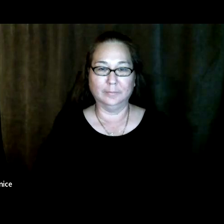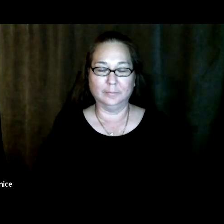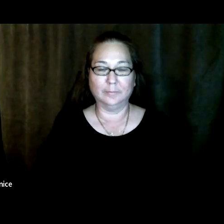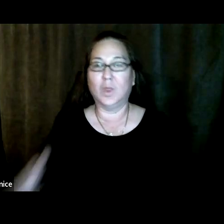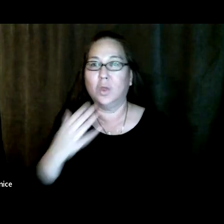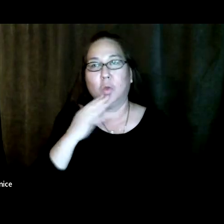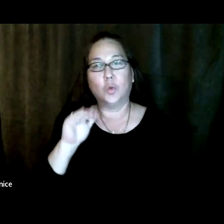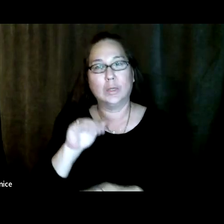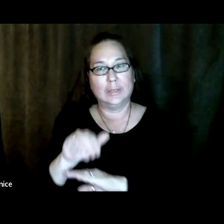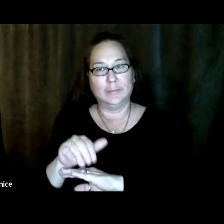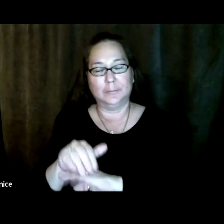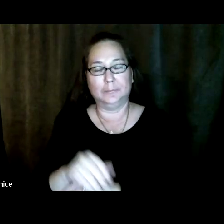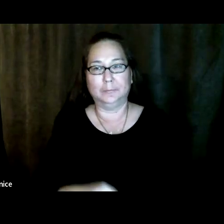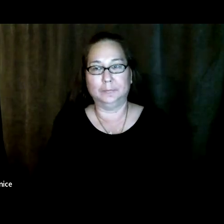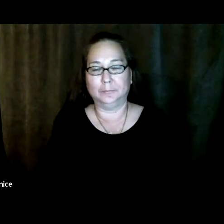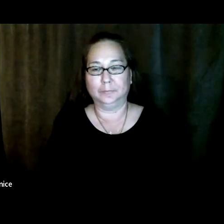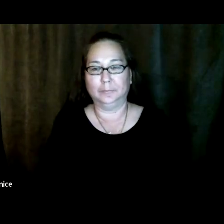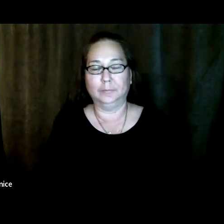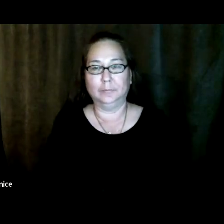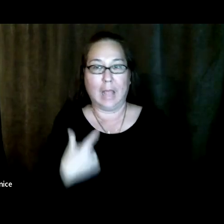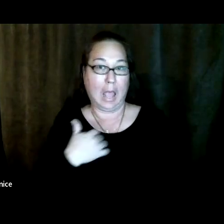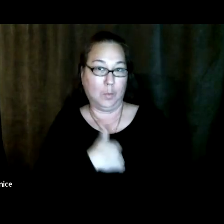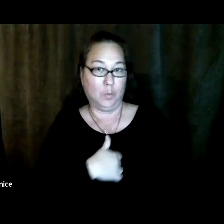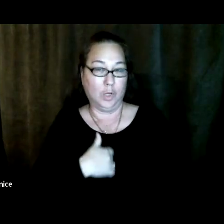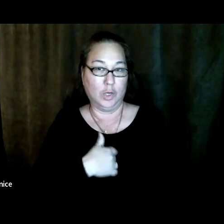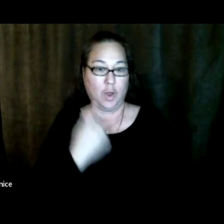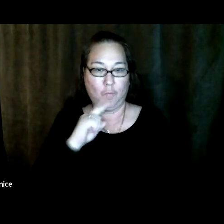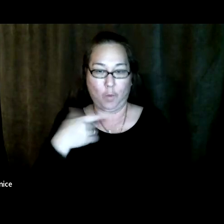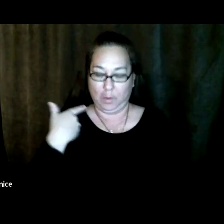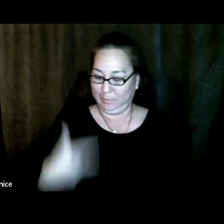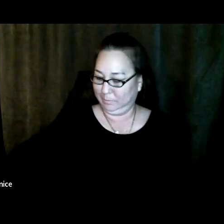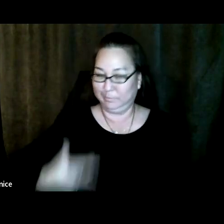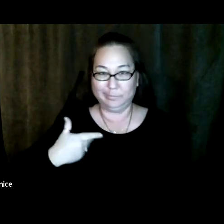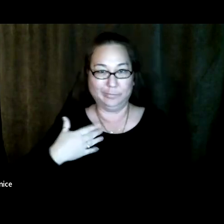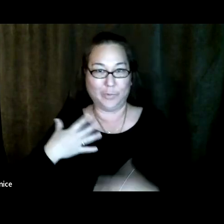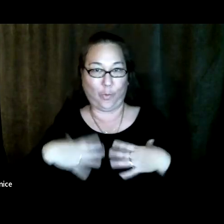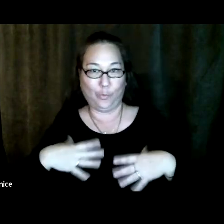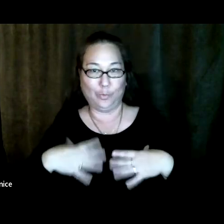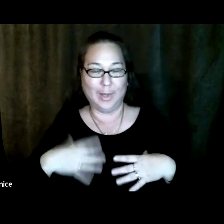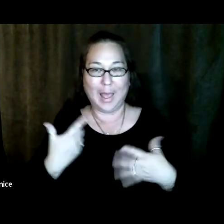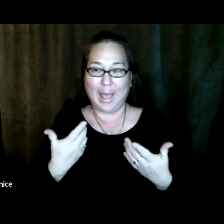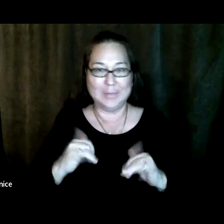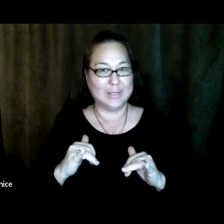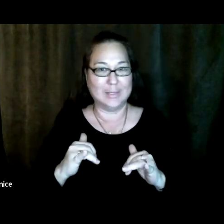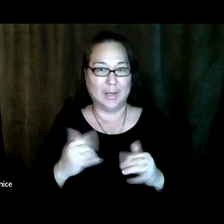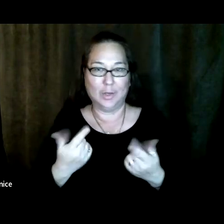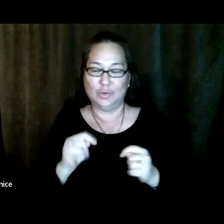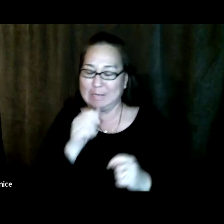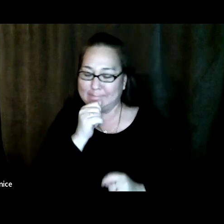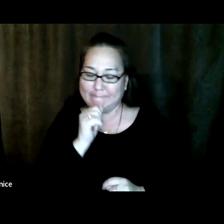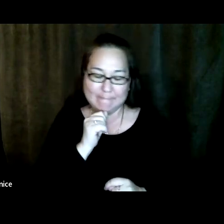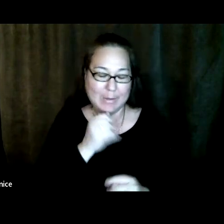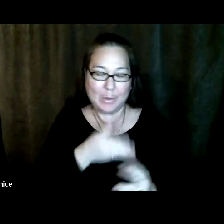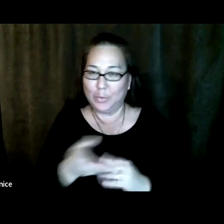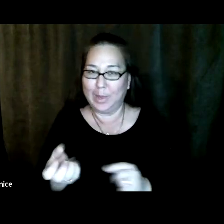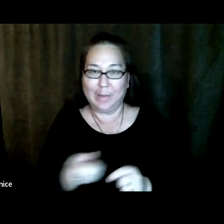Good evening. I apologize for my attire. I'm still trying to deal with everything from yesterday, and my t-shirt